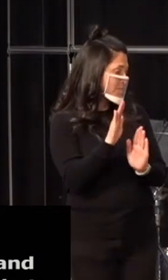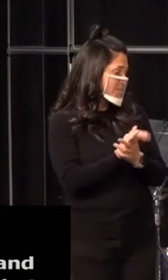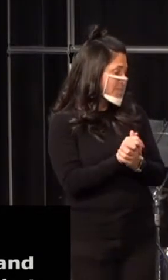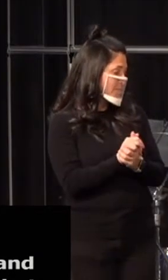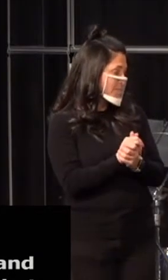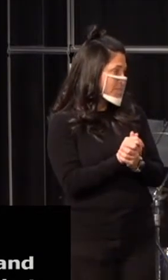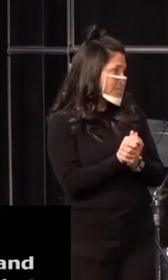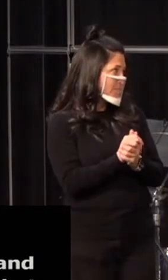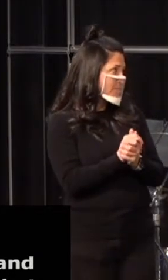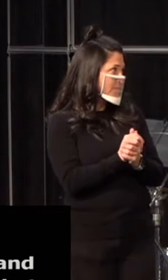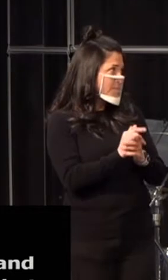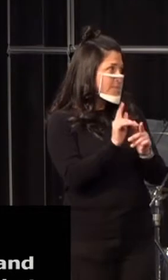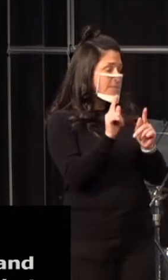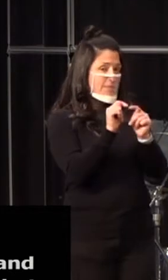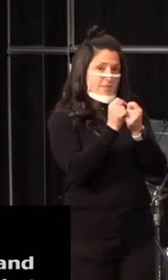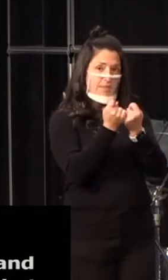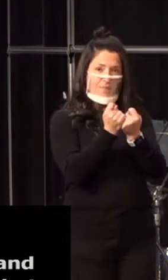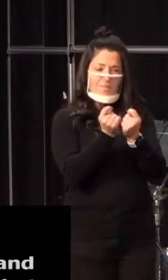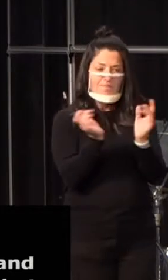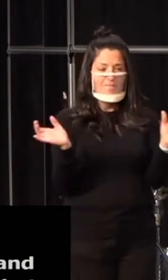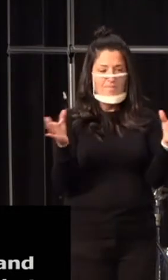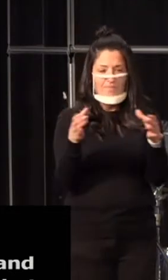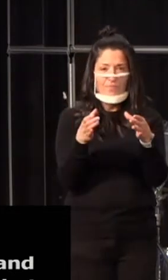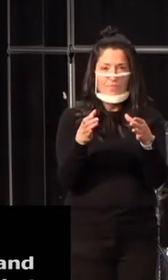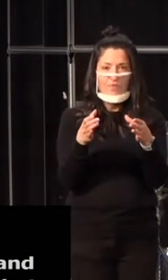A team approach to accomplishing God's plan.